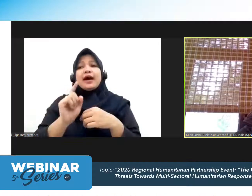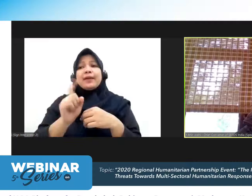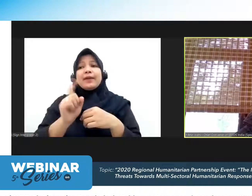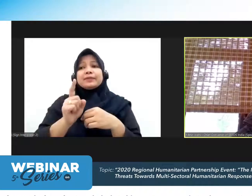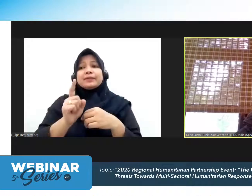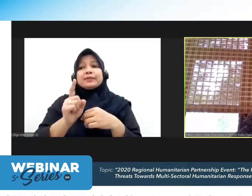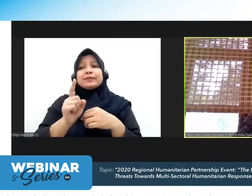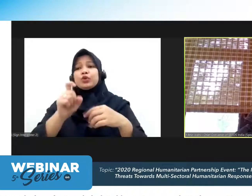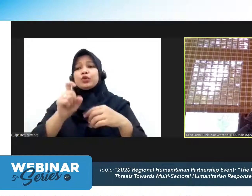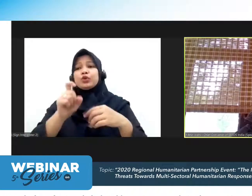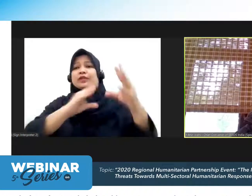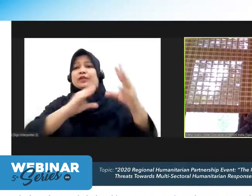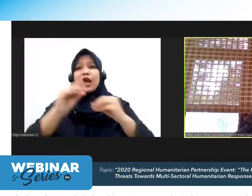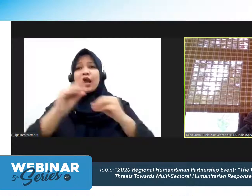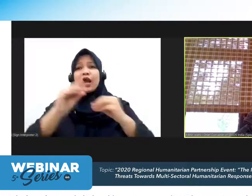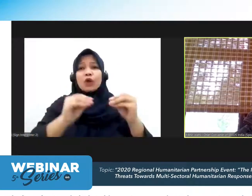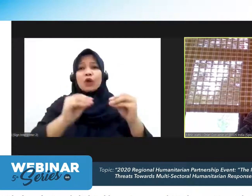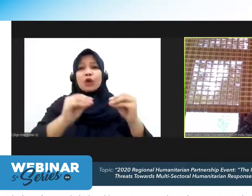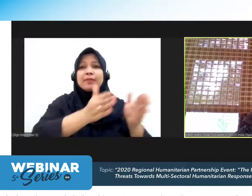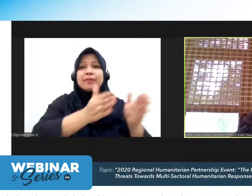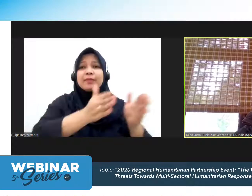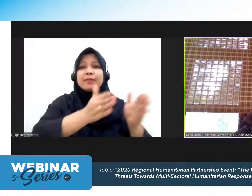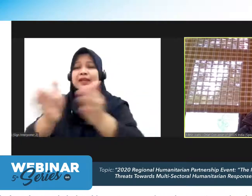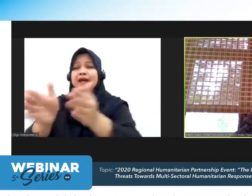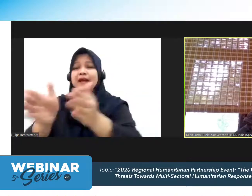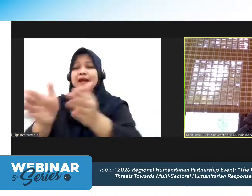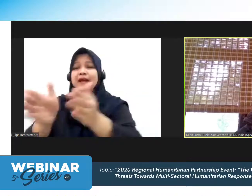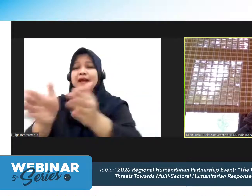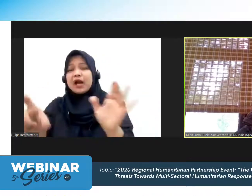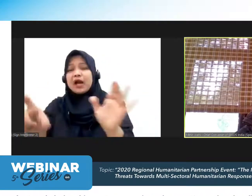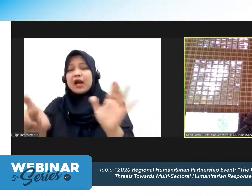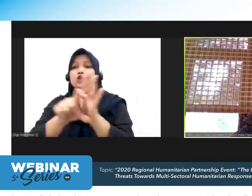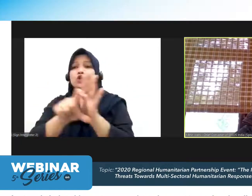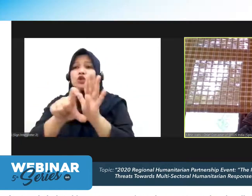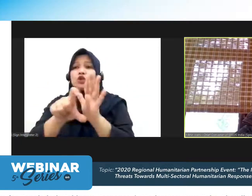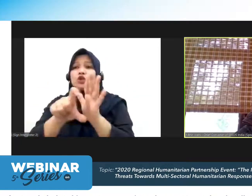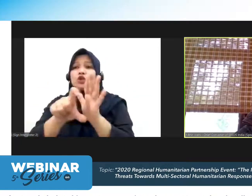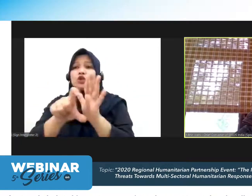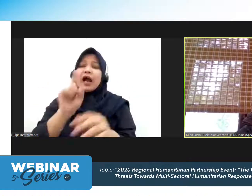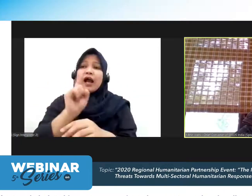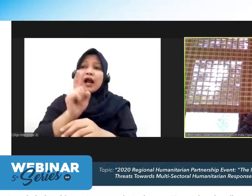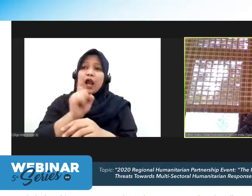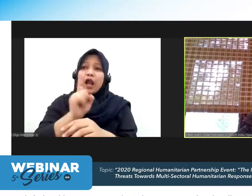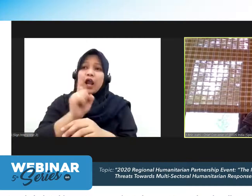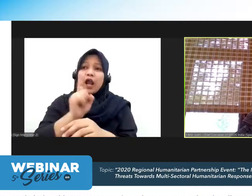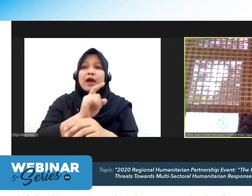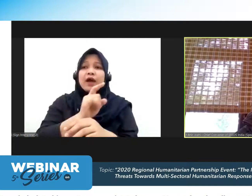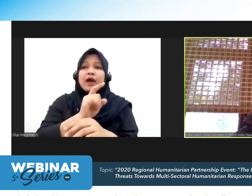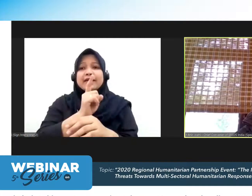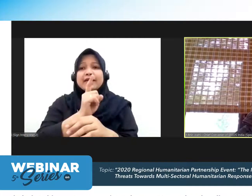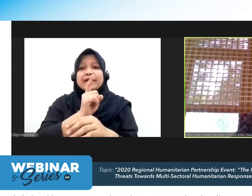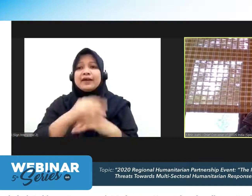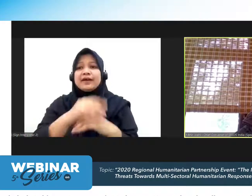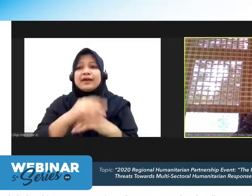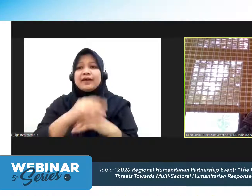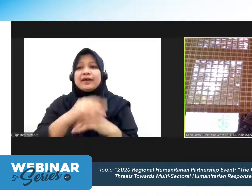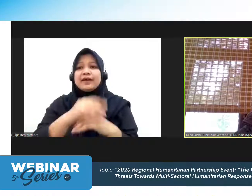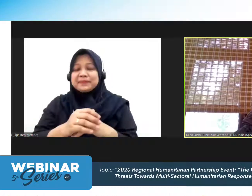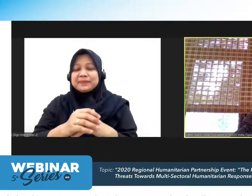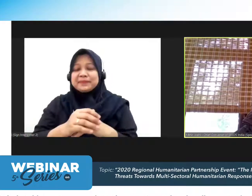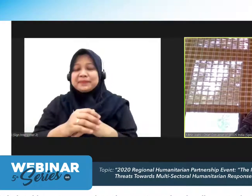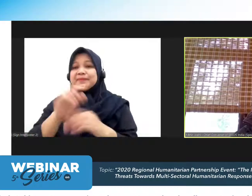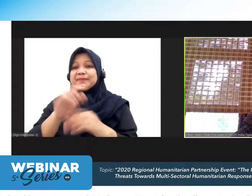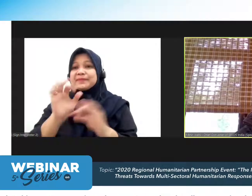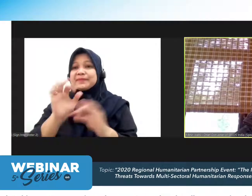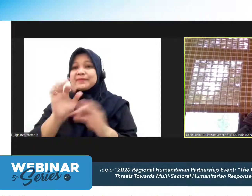other sectors. For an example, if we are seeing a IPCC report on the impact of 1.5 degree